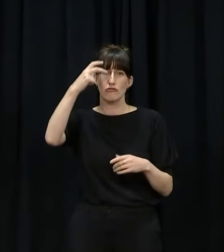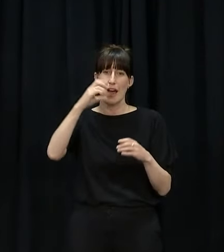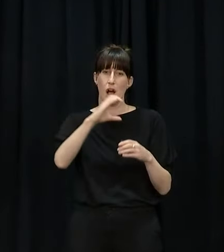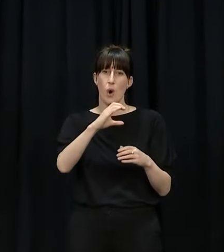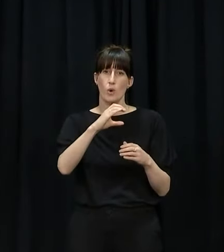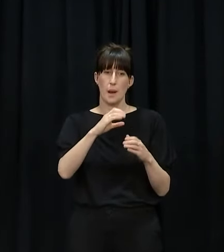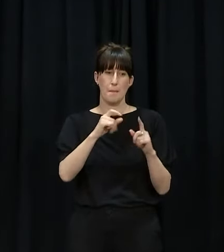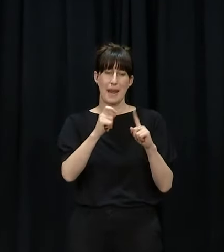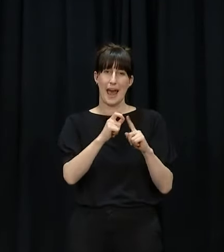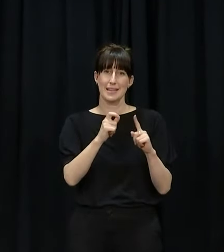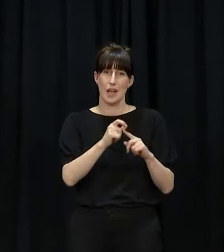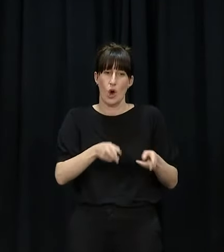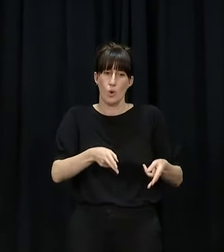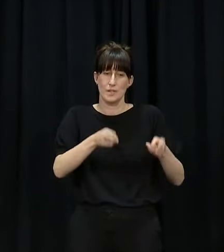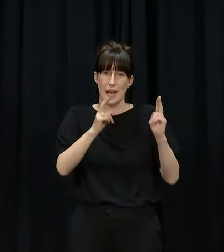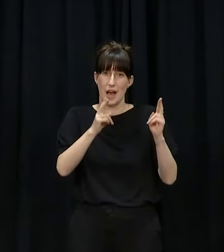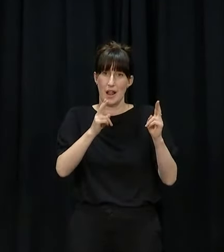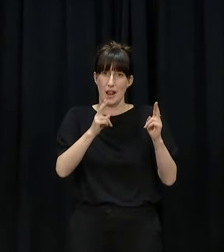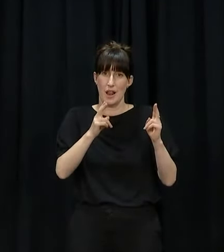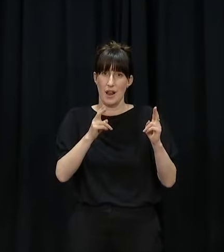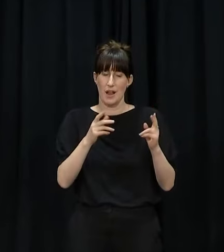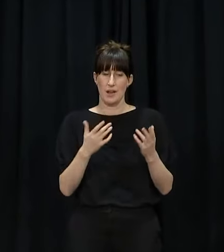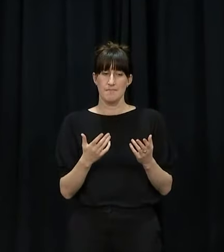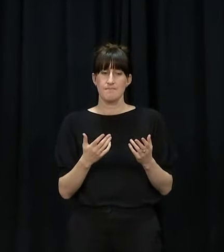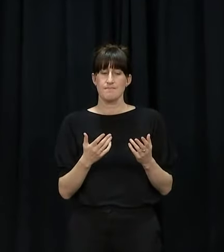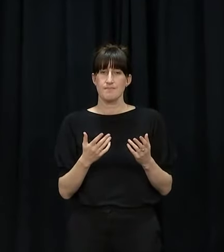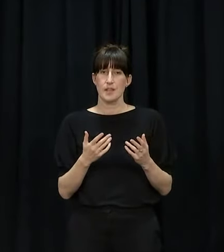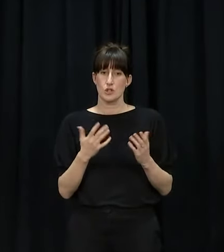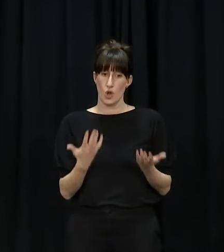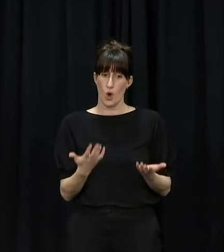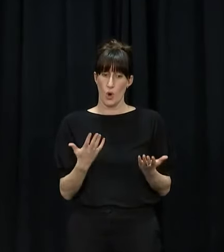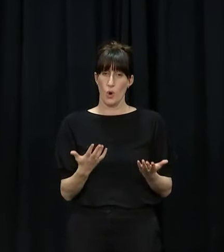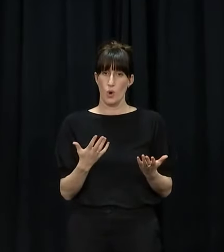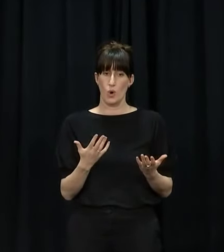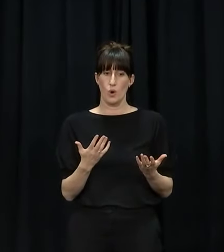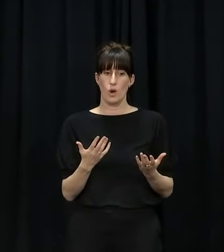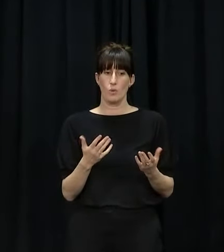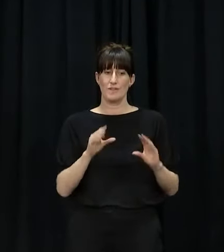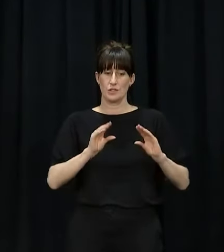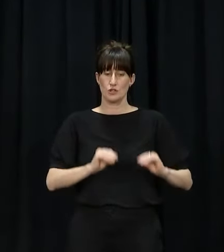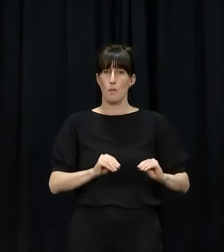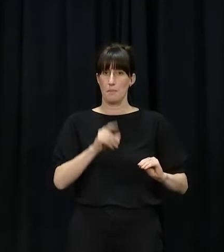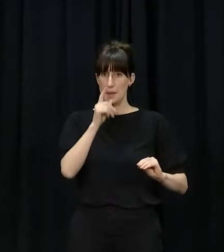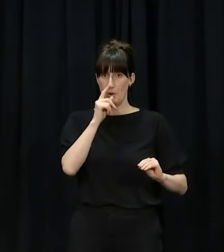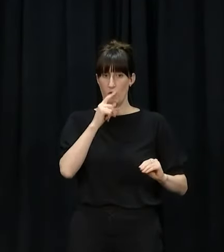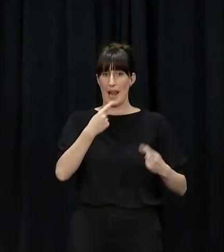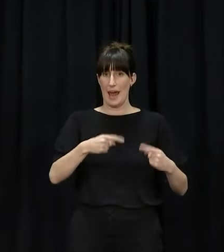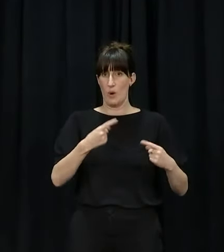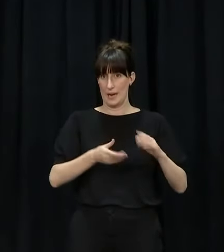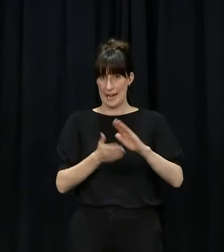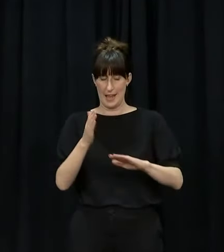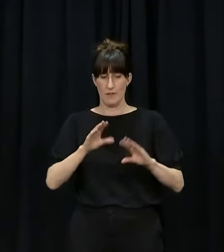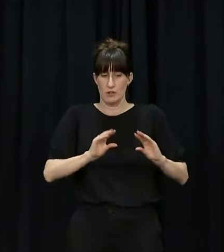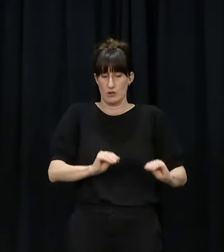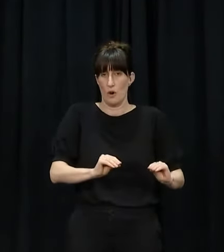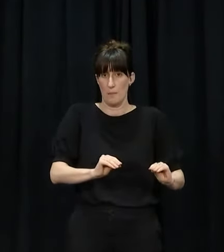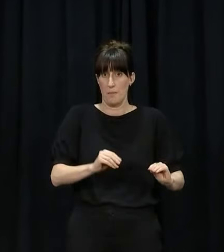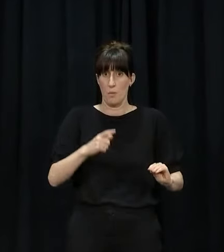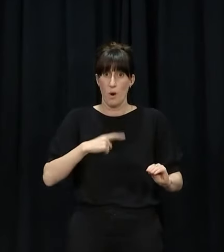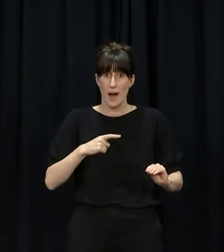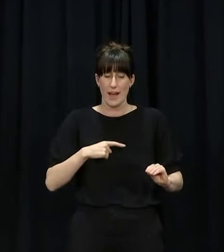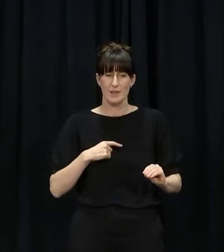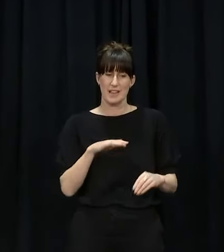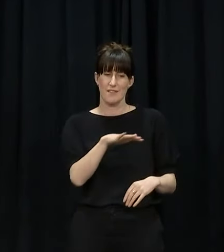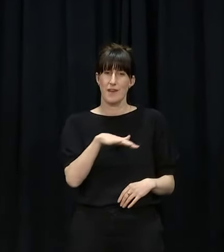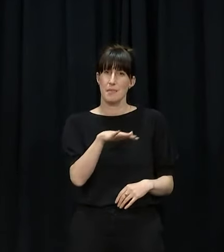departures from the Crown Plaza last night, and that was in response to this bubble of 3 people in the facility